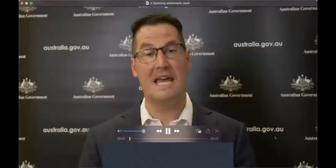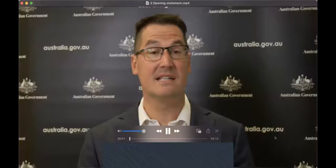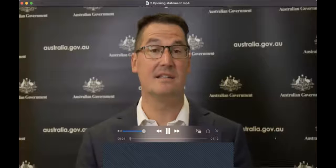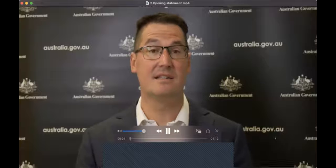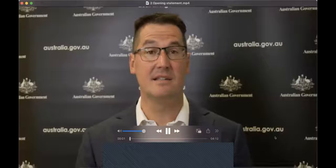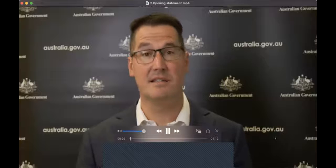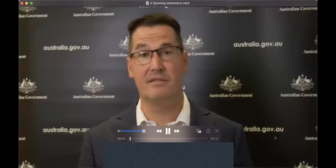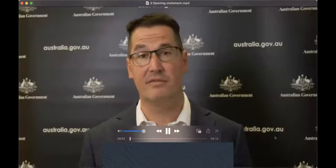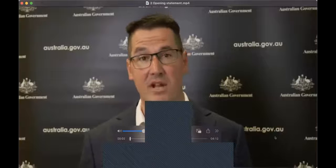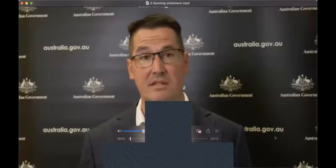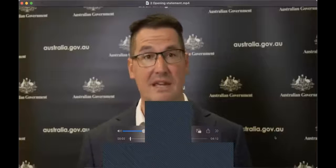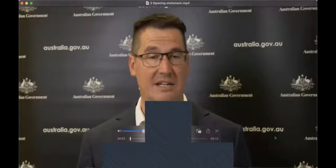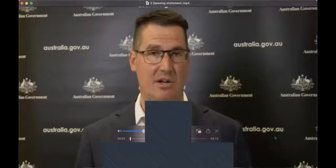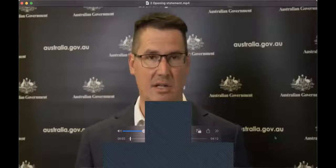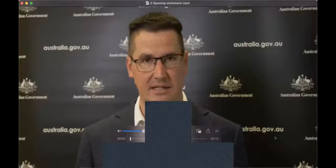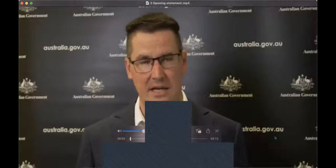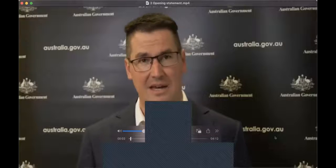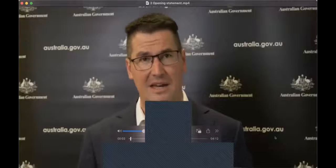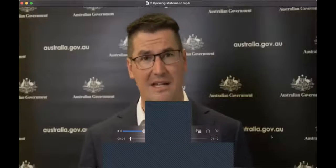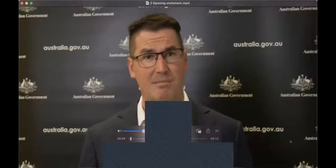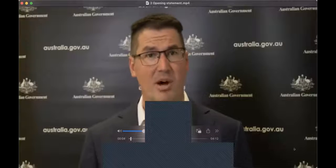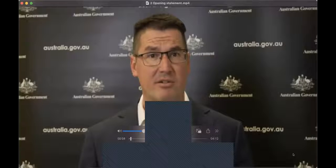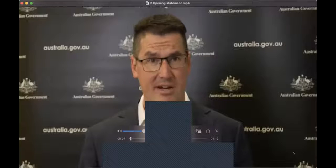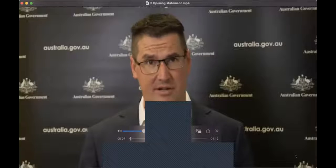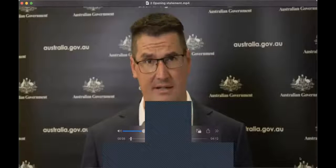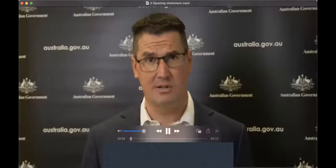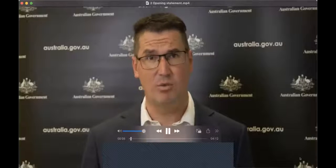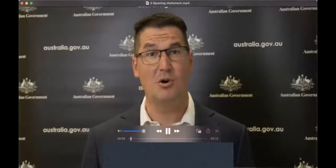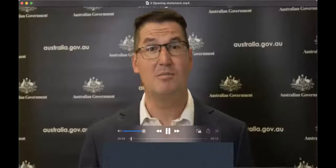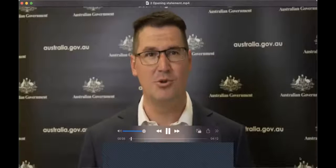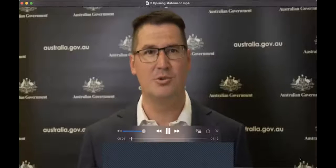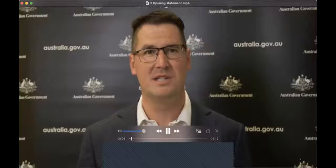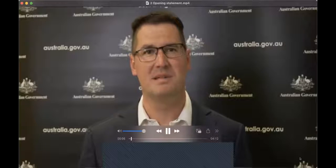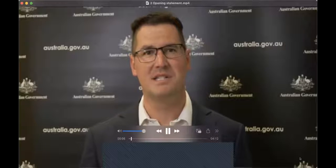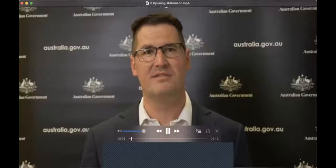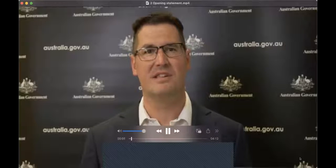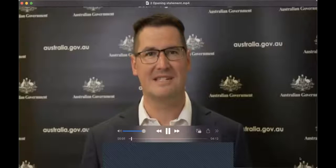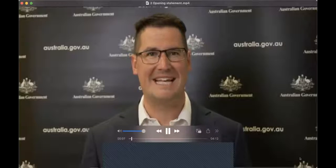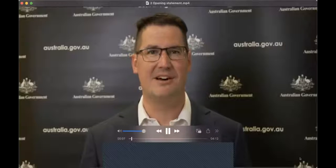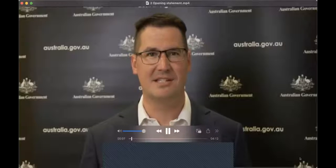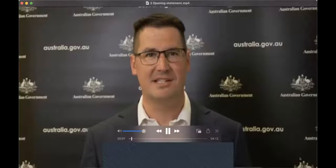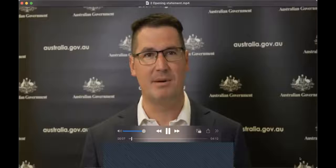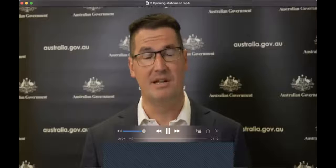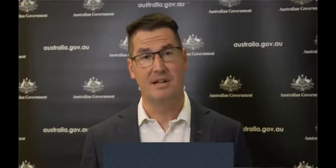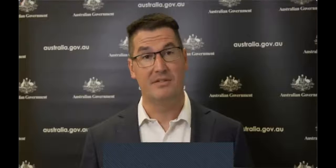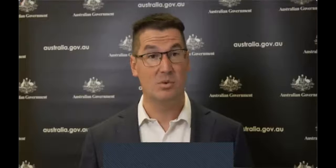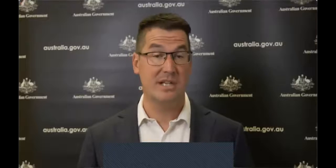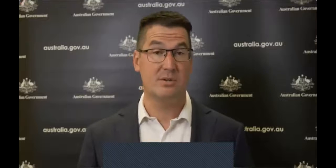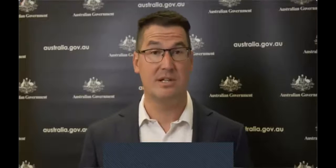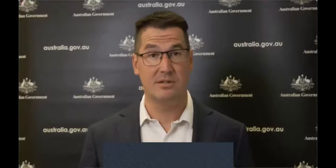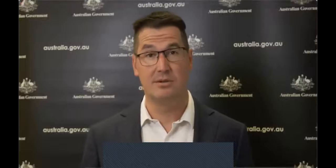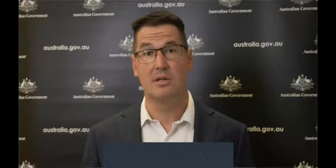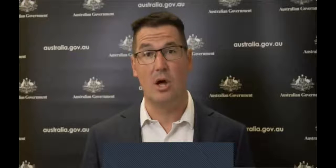Ministers, Excellencies, friends and colleagues, it is my great honour to welcome you to the Pacific Satellite Summit of